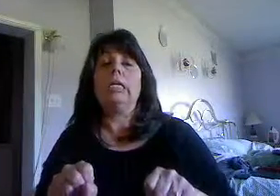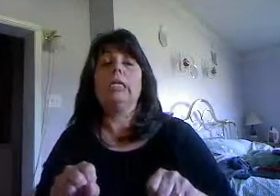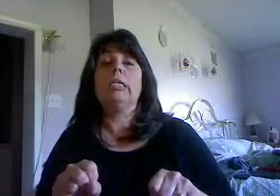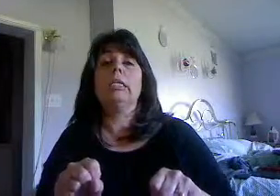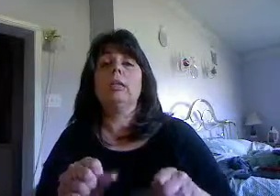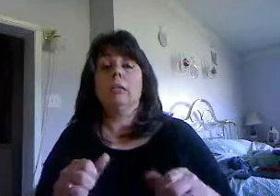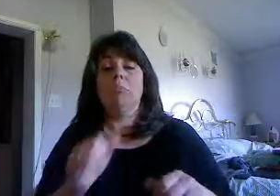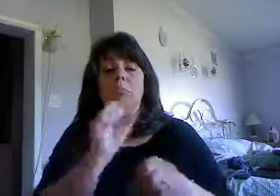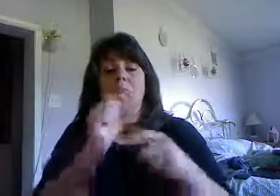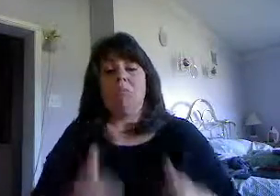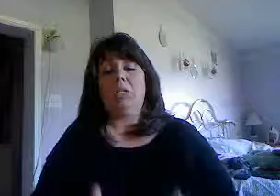jobs.